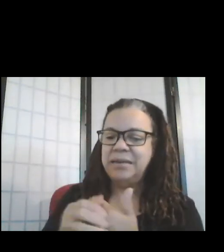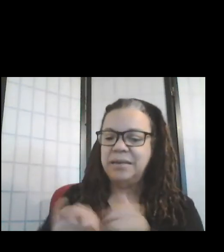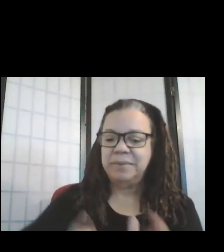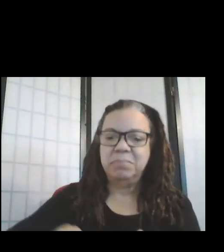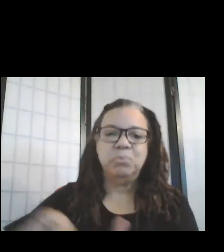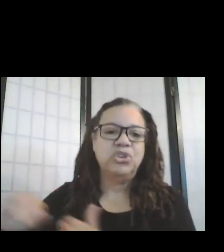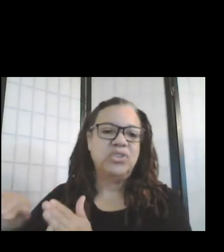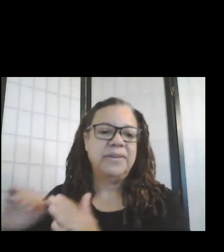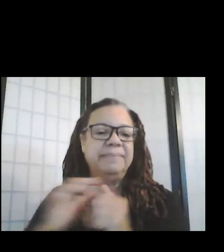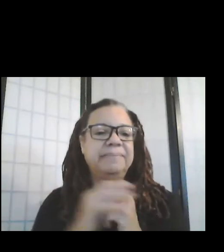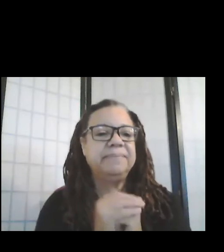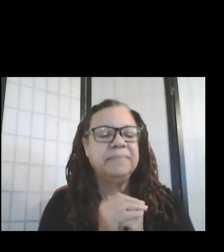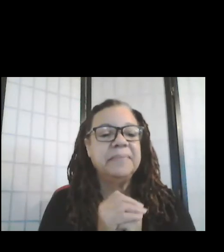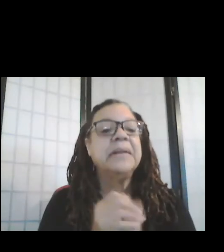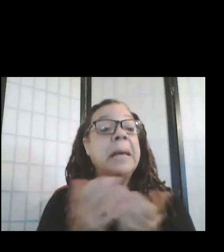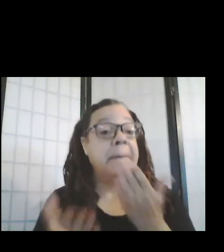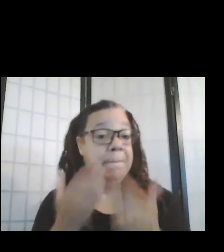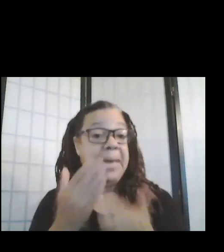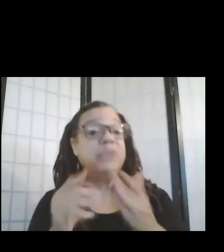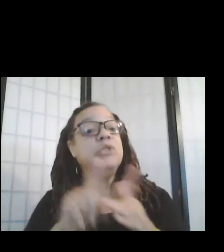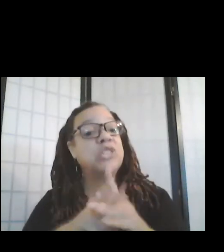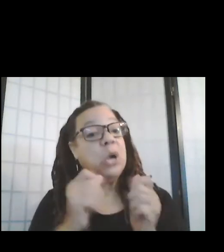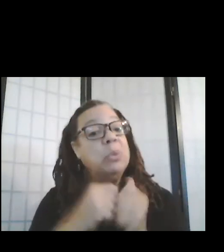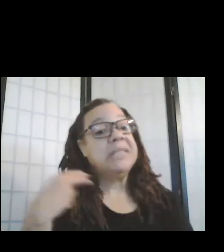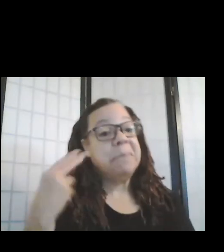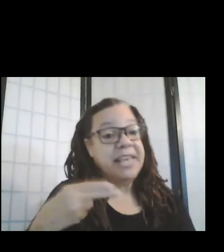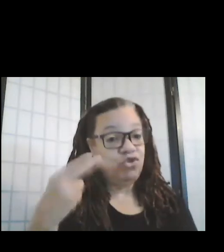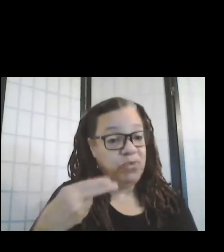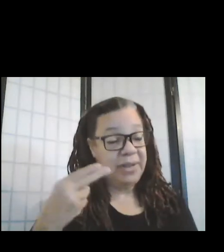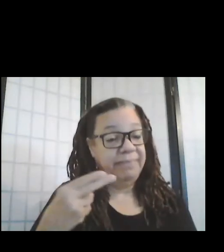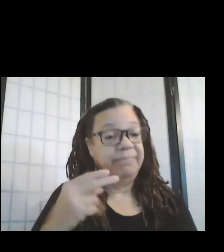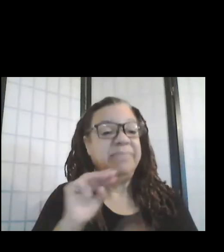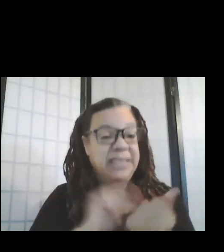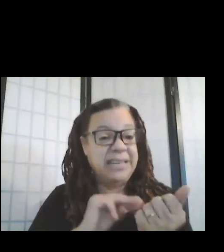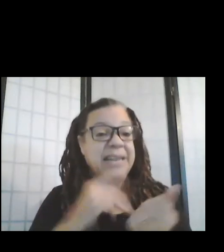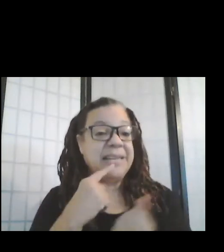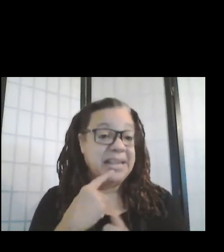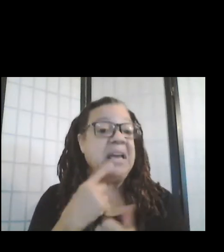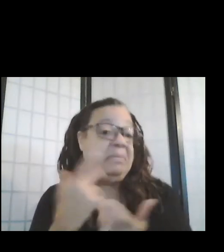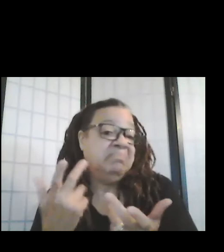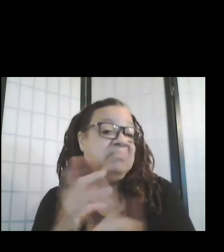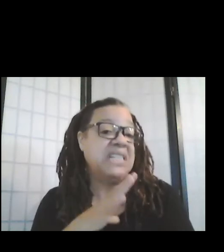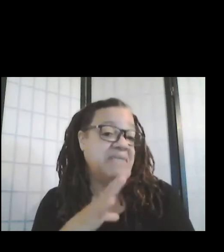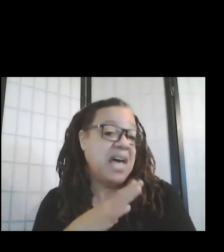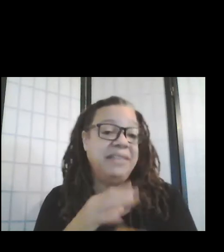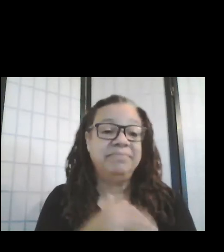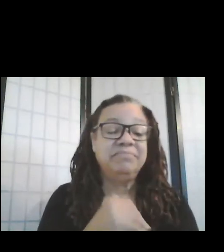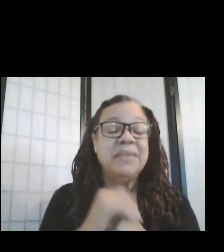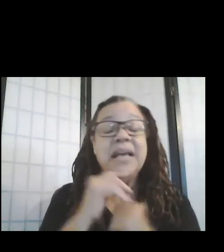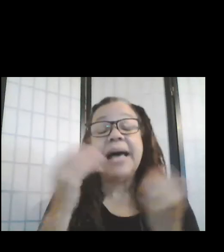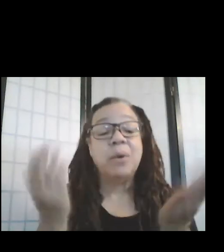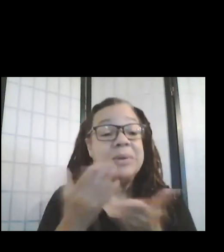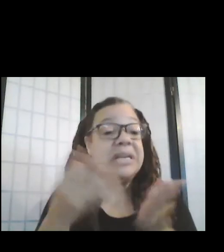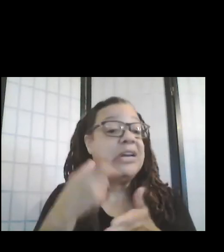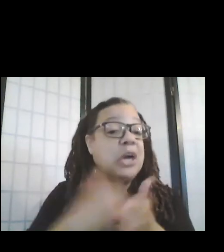aside. "Maybe we should begin with some history," he said. Morris was game. He was here and it was costing him.